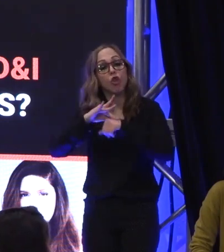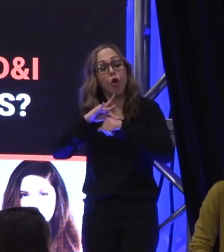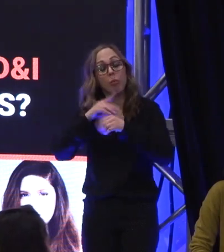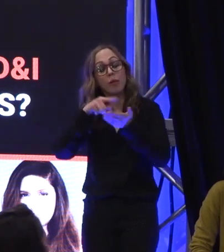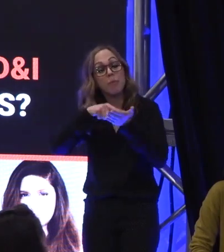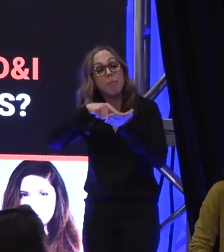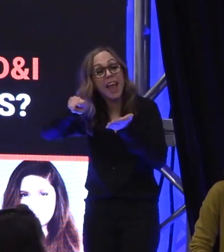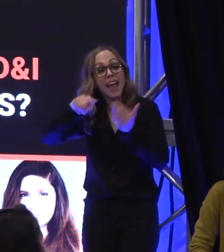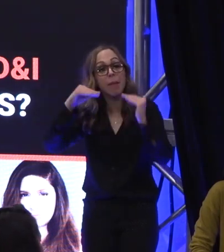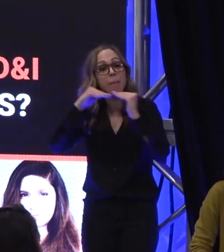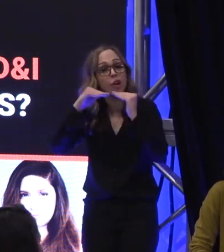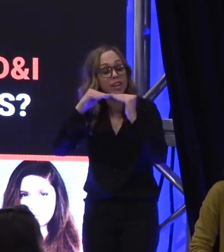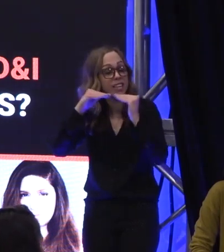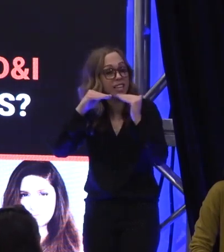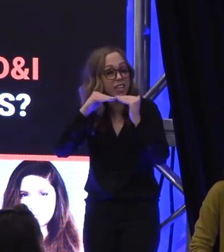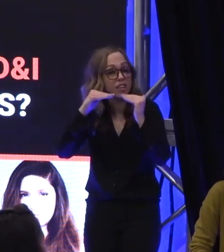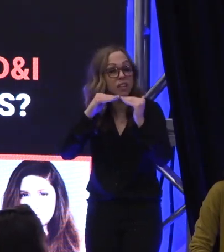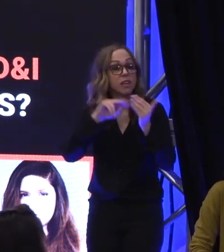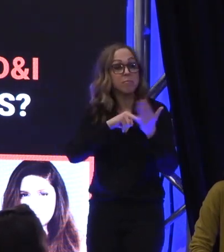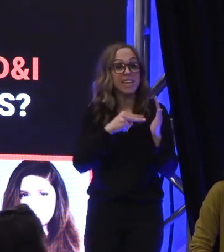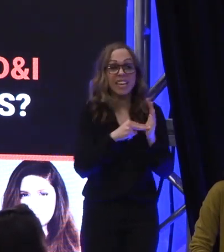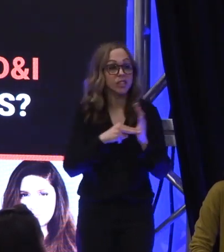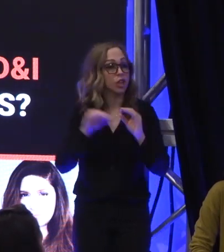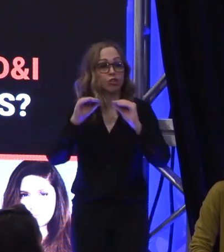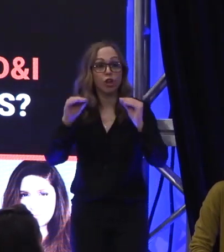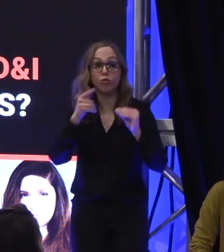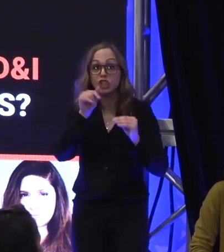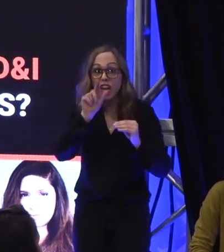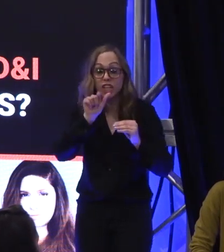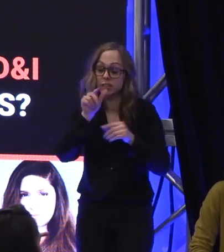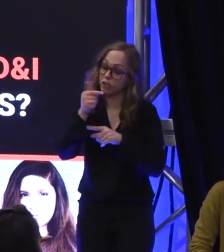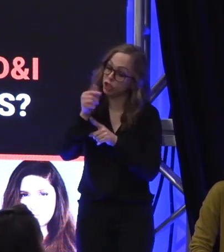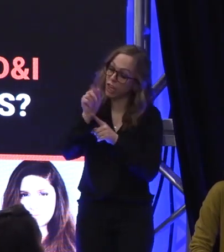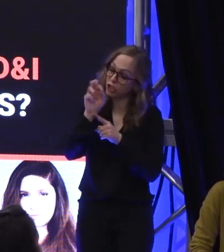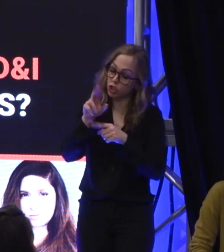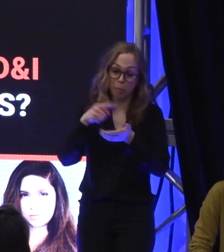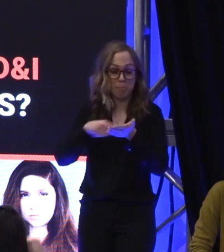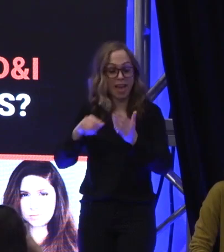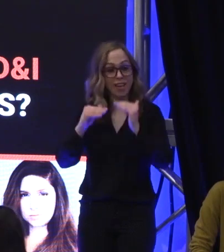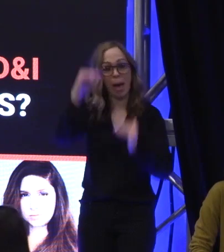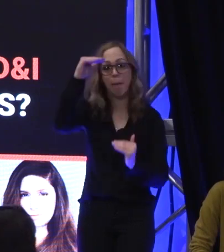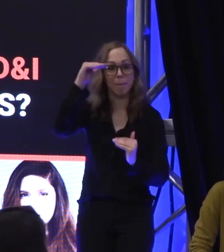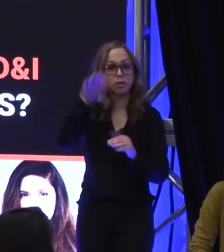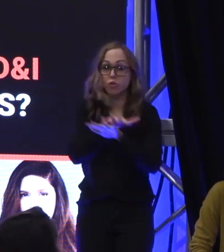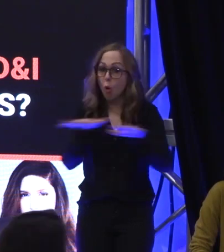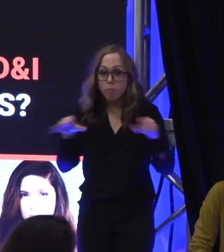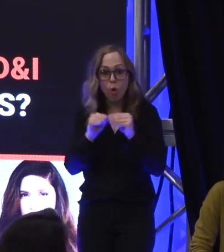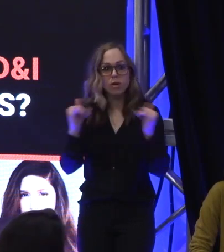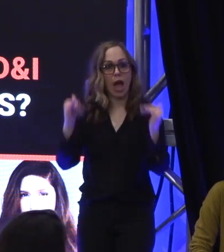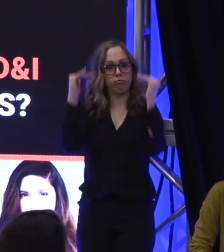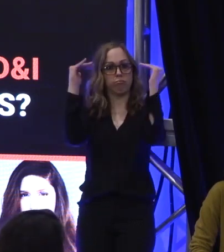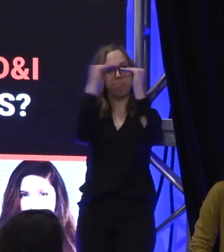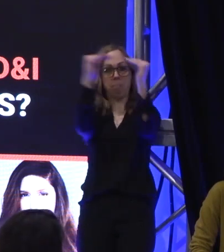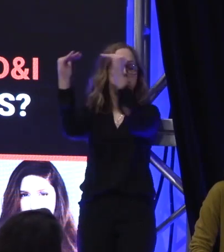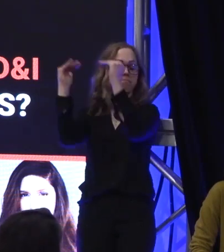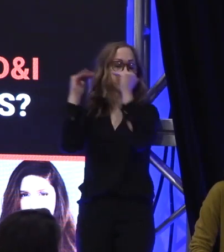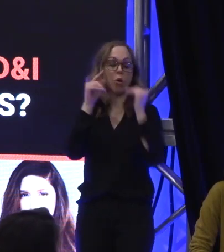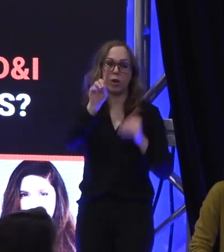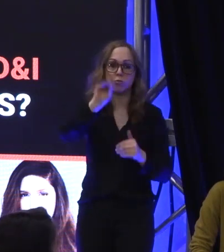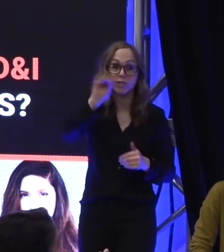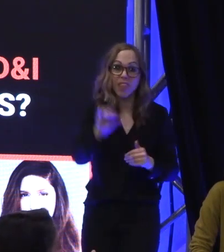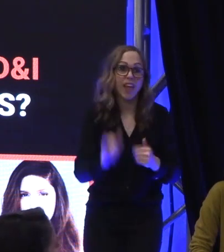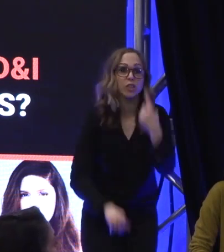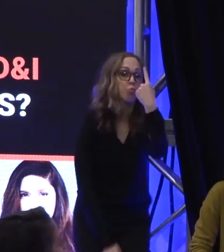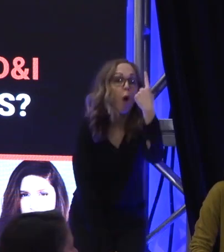company. There's no more pay gap between men and women at Adobe around the world. That's great. But again, that's like one